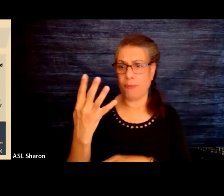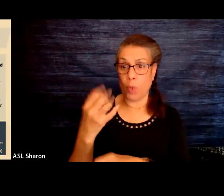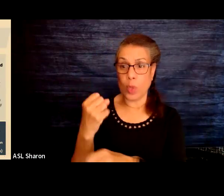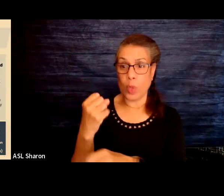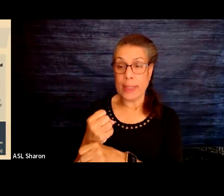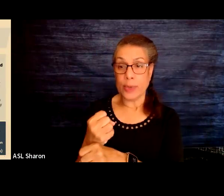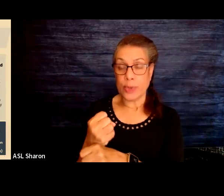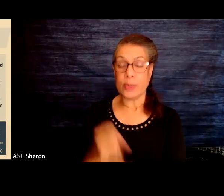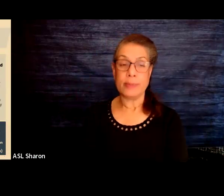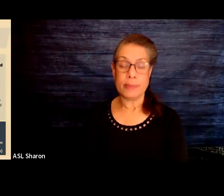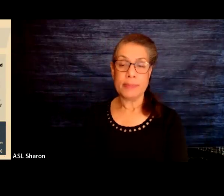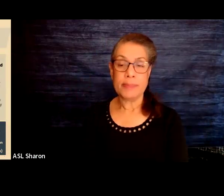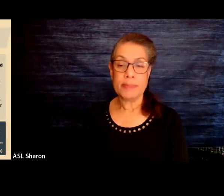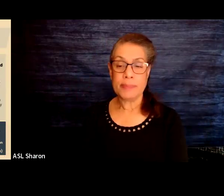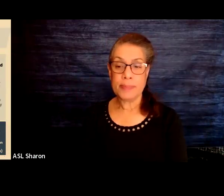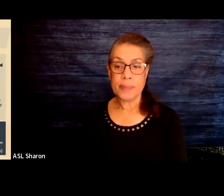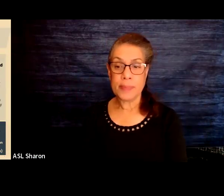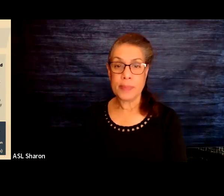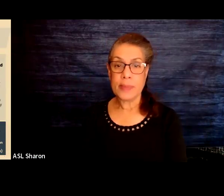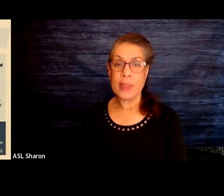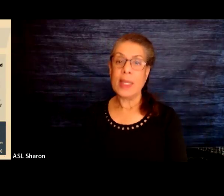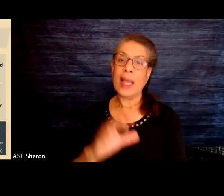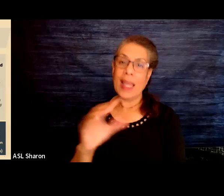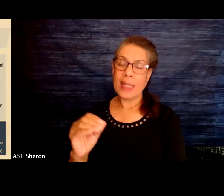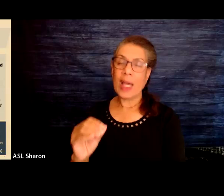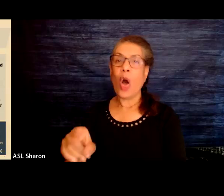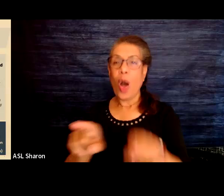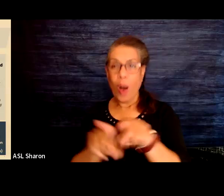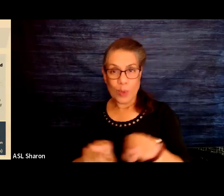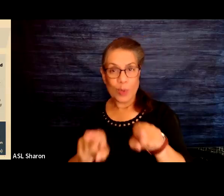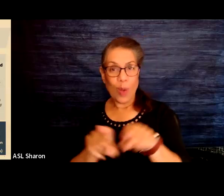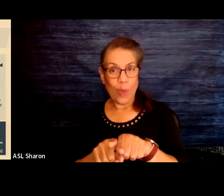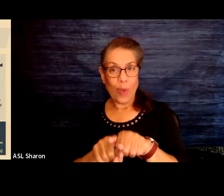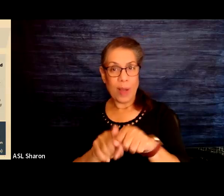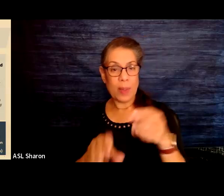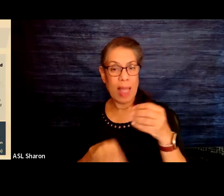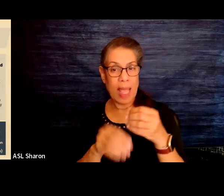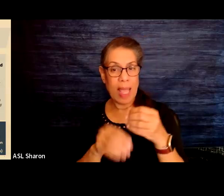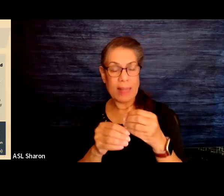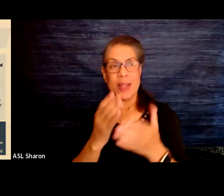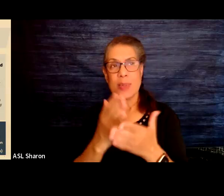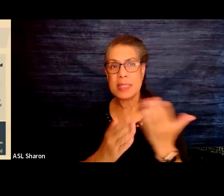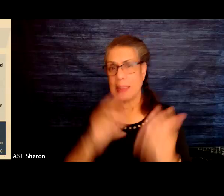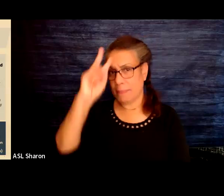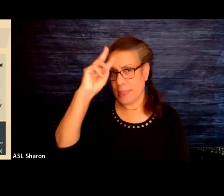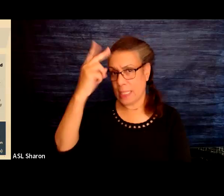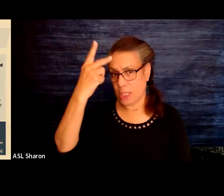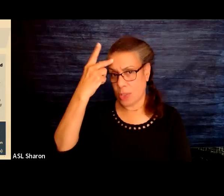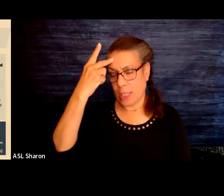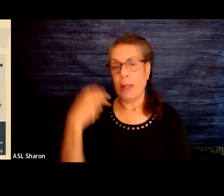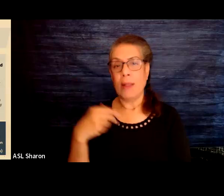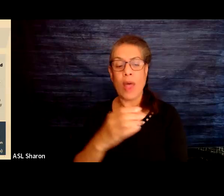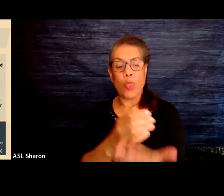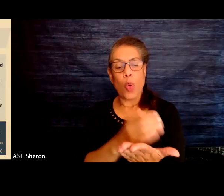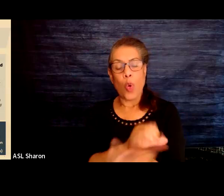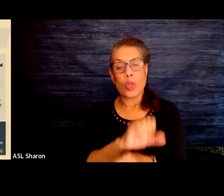swath that already existed in the district. And I just want to note in that there's a misnomer about this, that the coursework